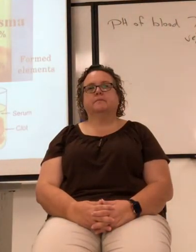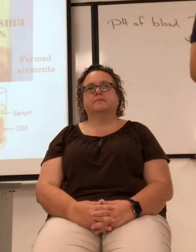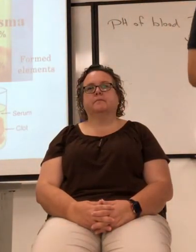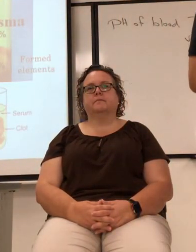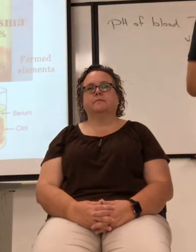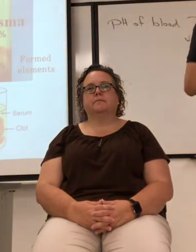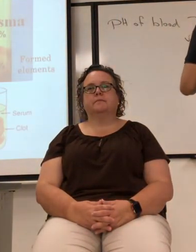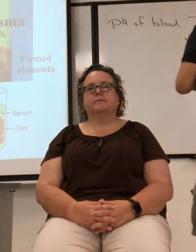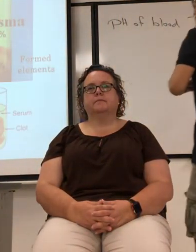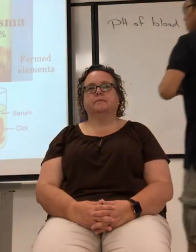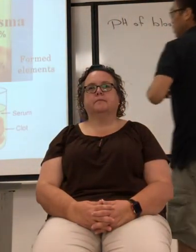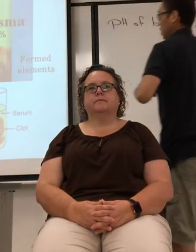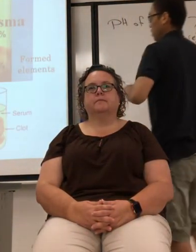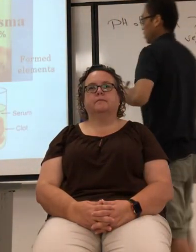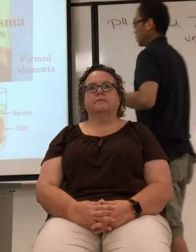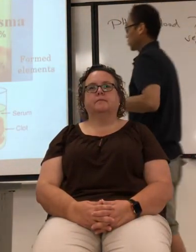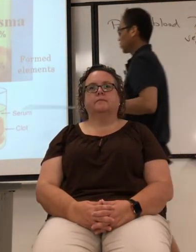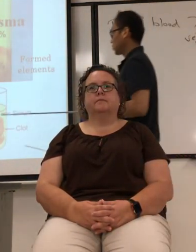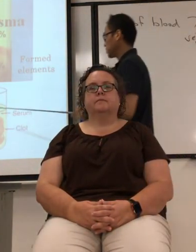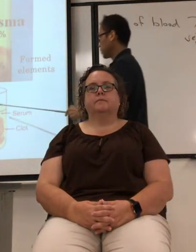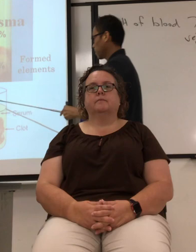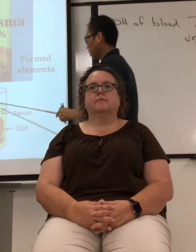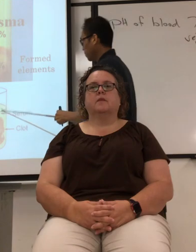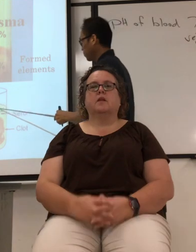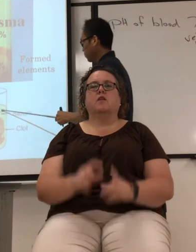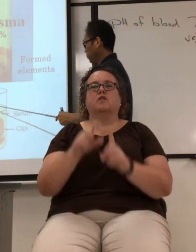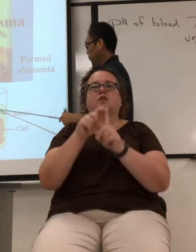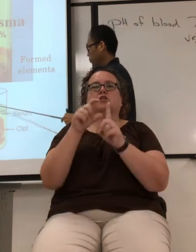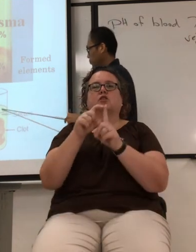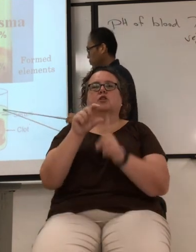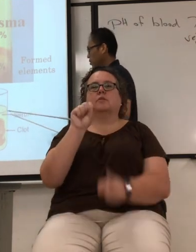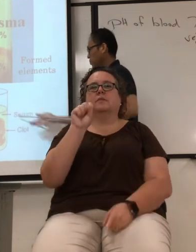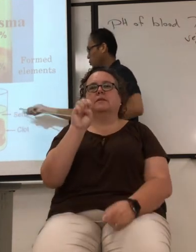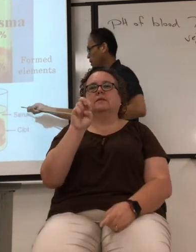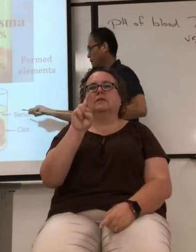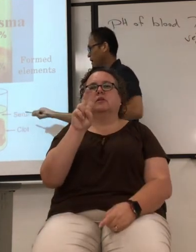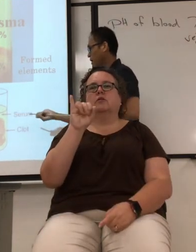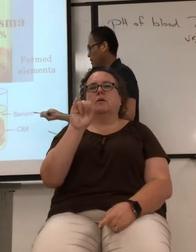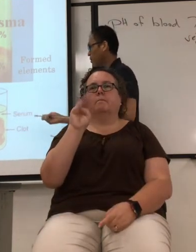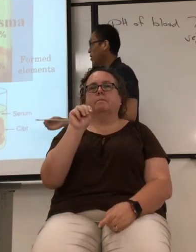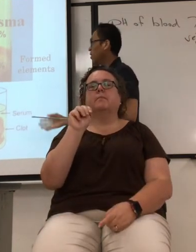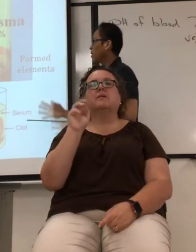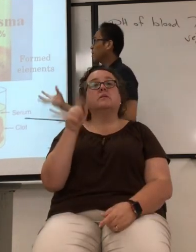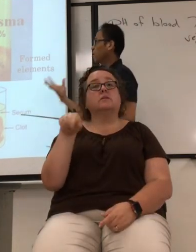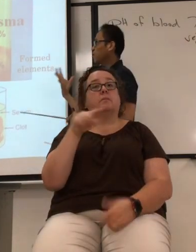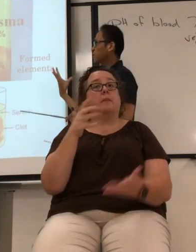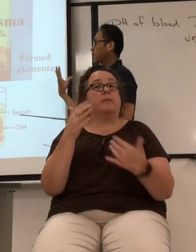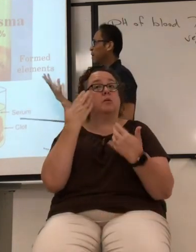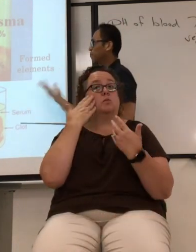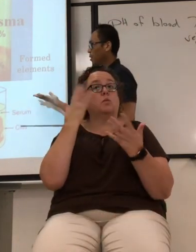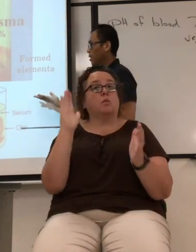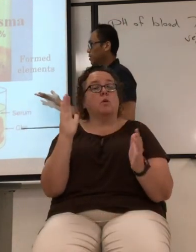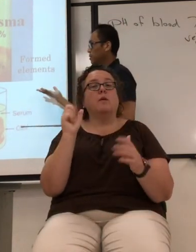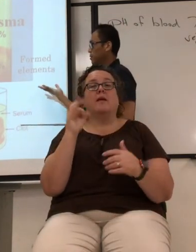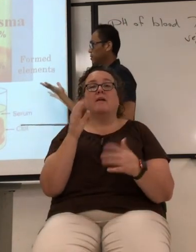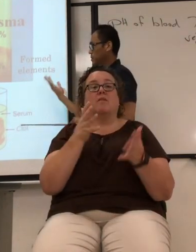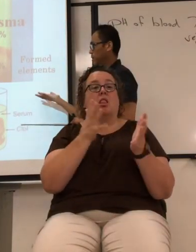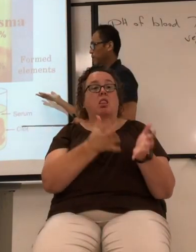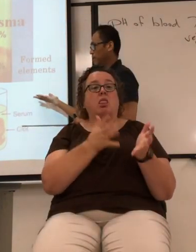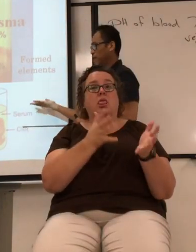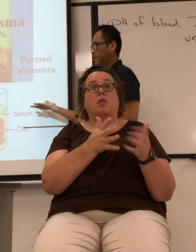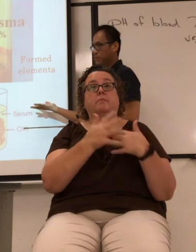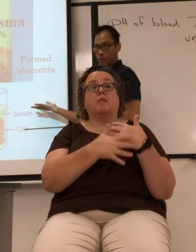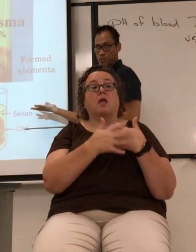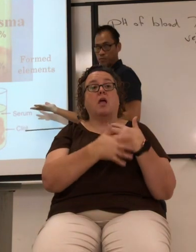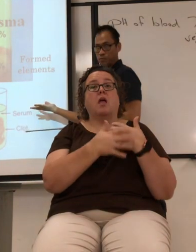And the term serum, well, here's what you might not know. You know, if you just let blood